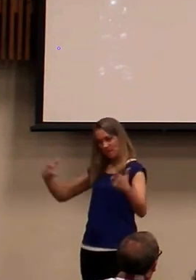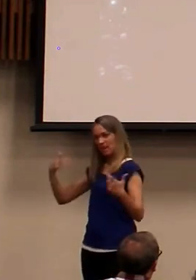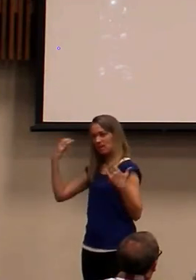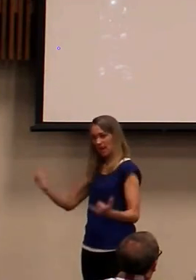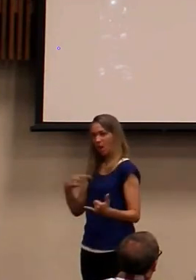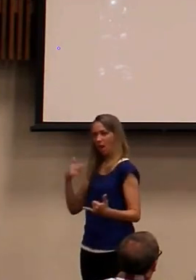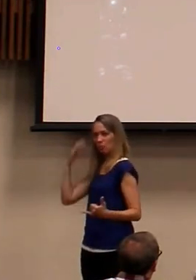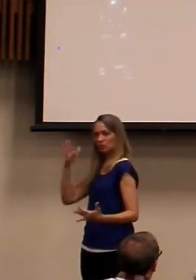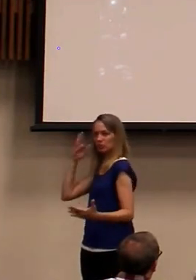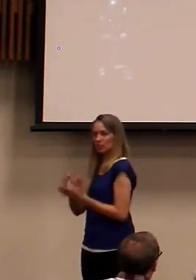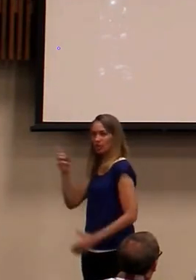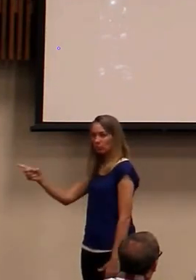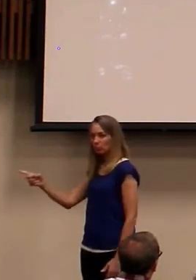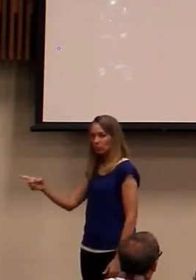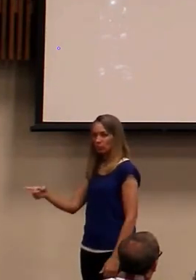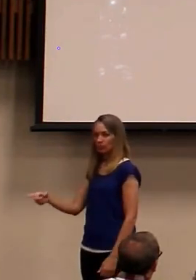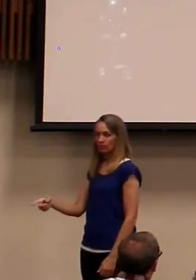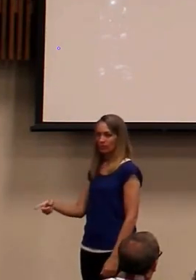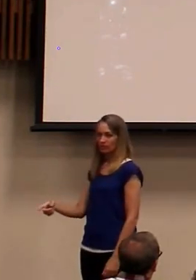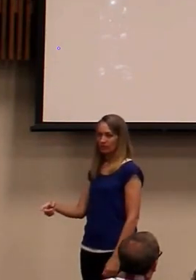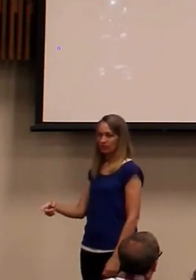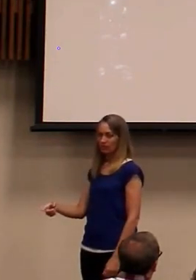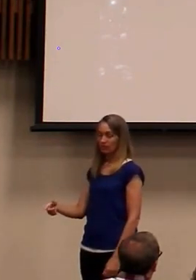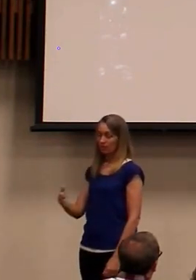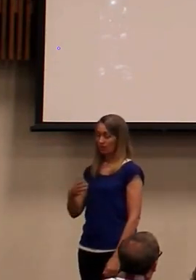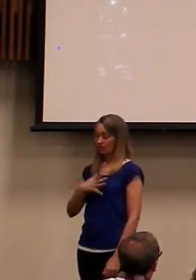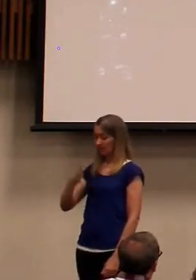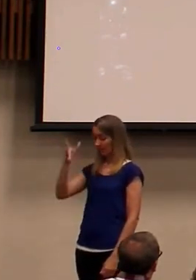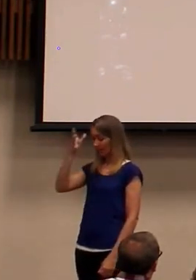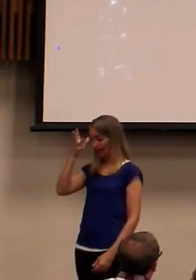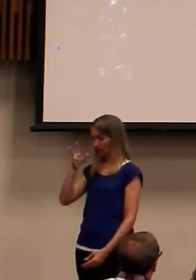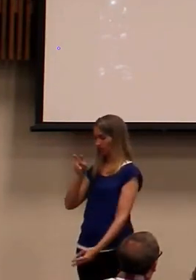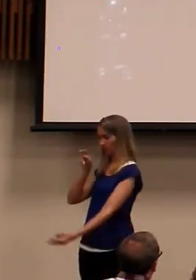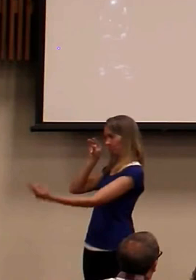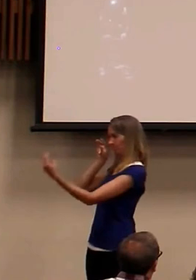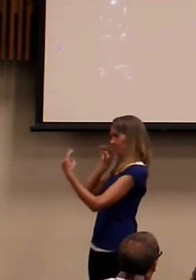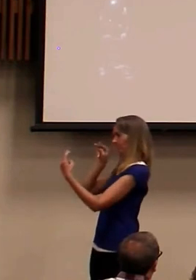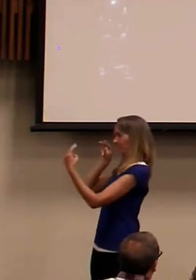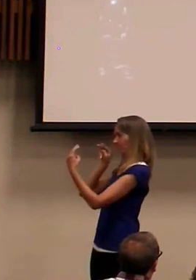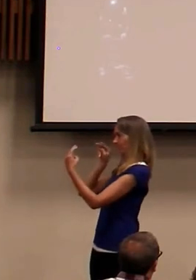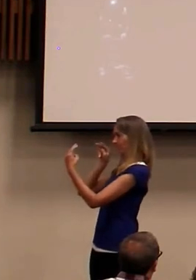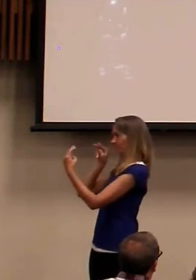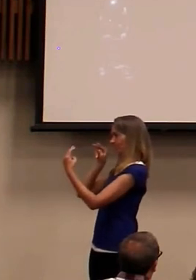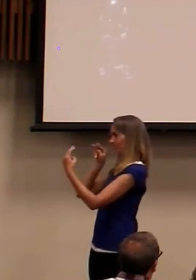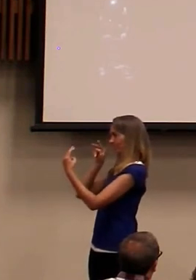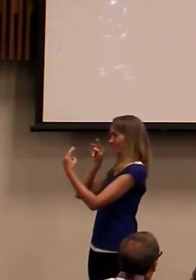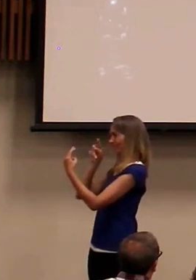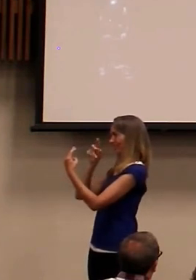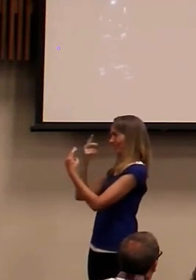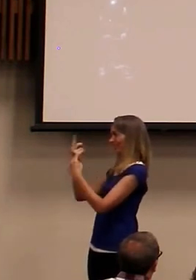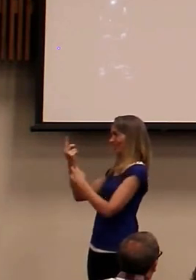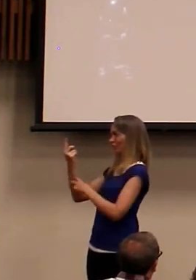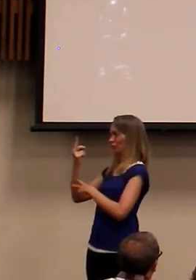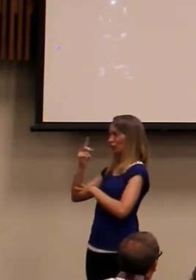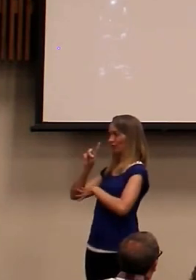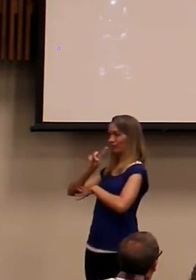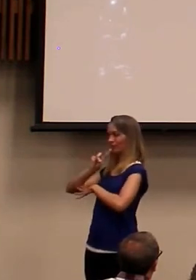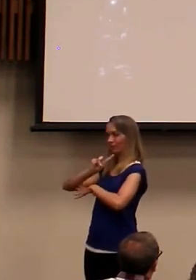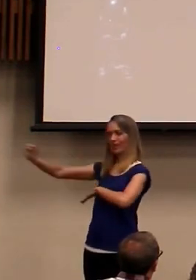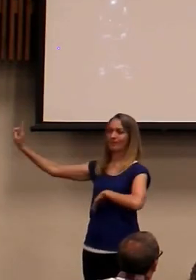I'll stop you." And he said, my dad stared at me and turned and walked out of the house and never came